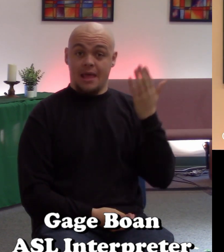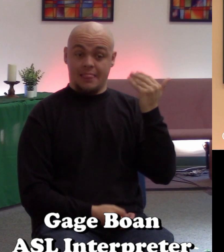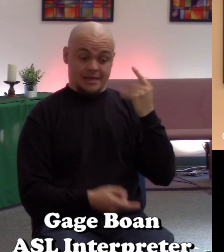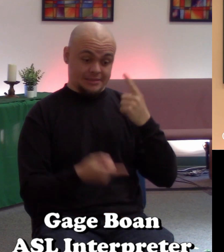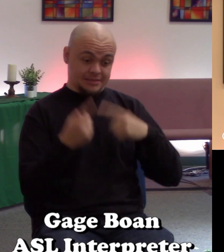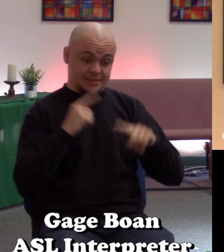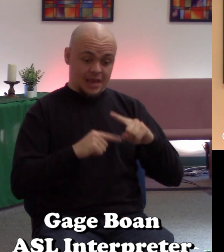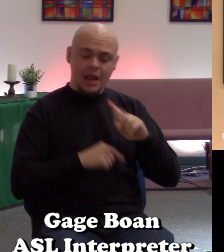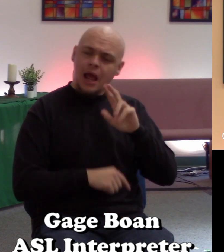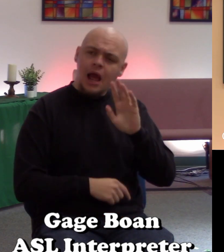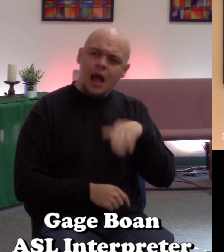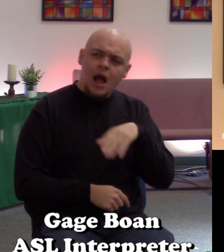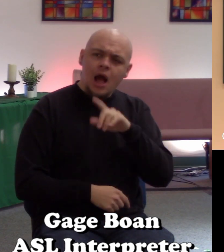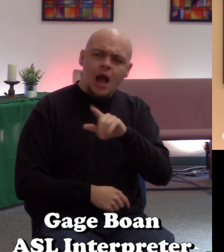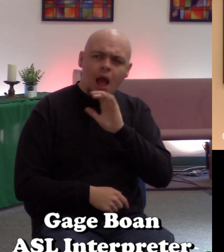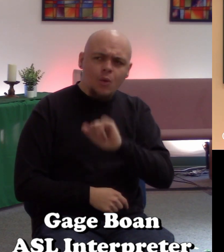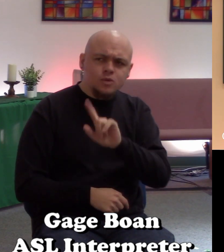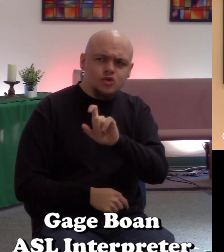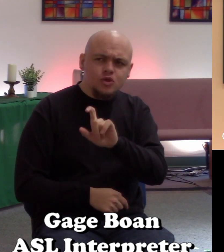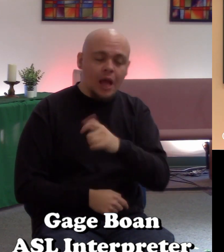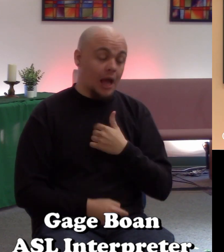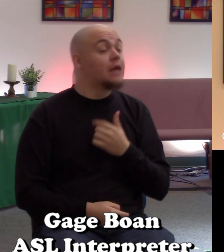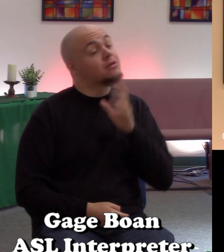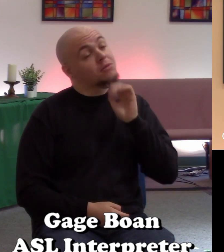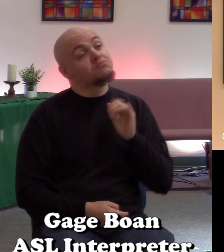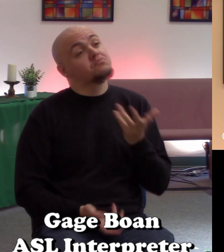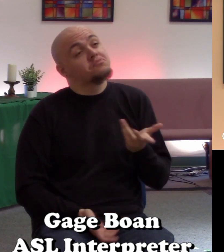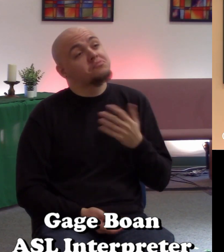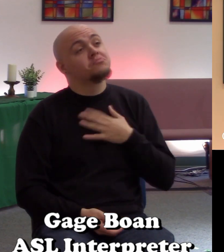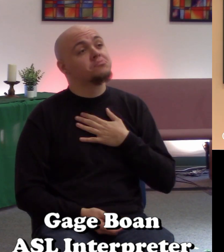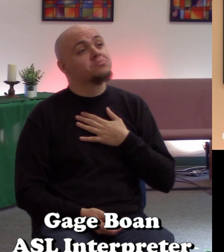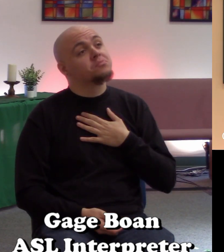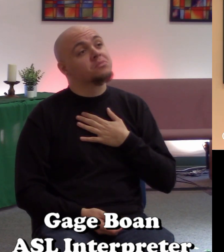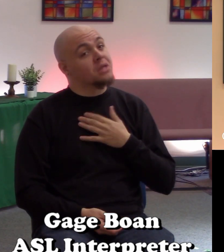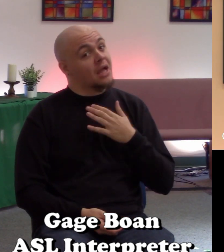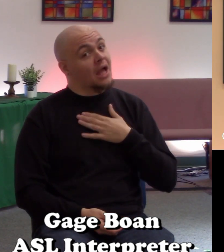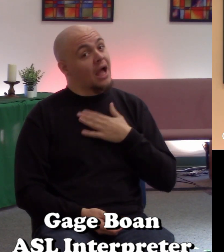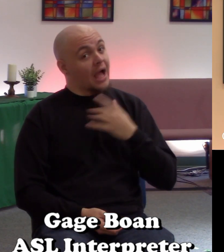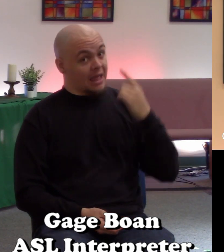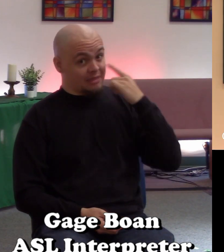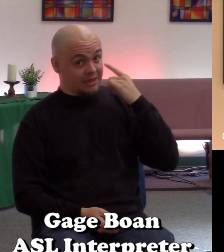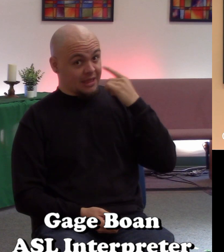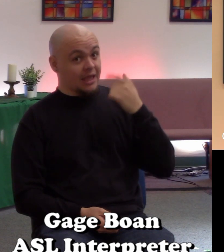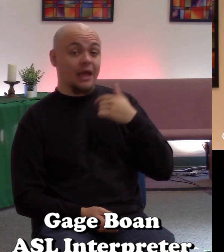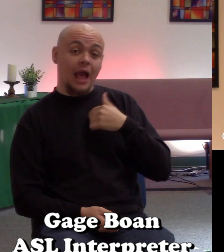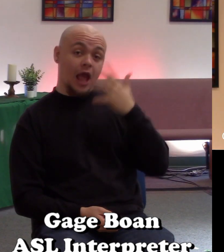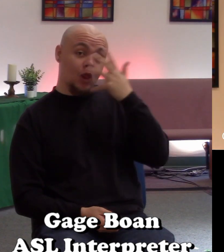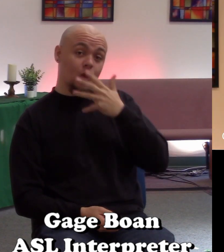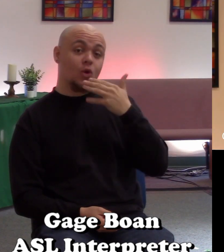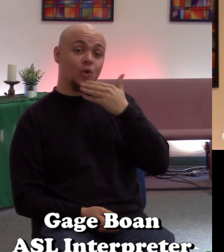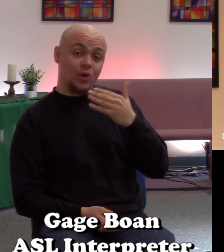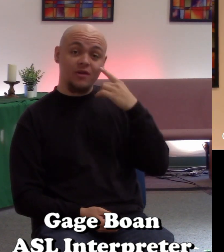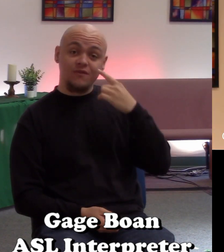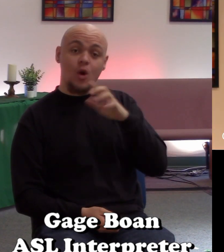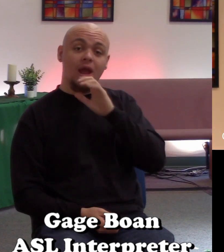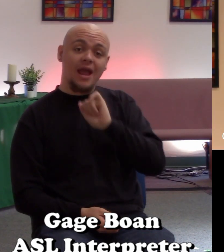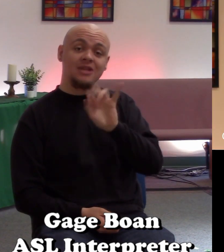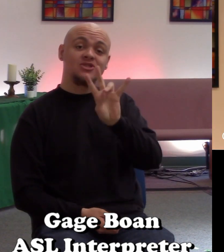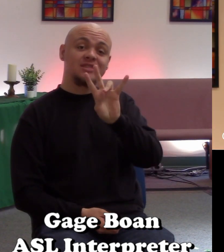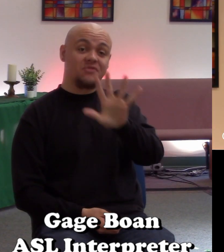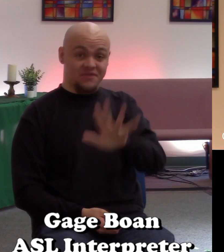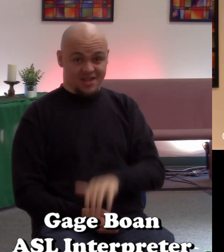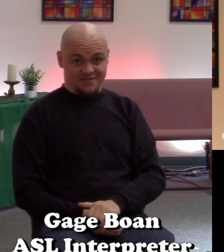In my last sign class, I had somebody say, well, now how old are you? I said, well, let's just put it this way. I think I look pretty good for 75. And